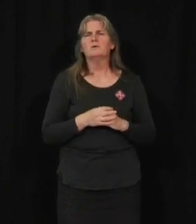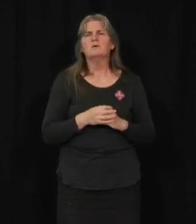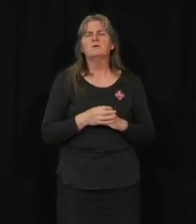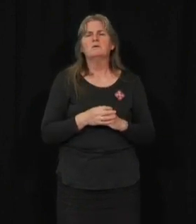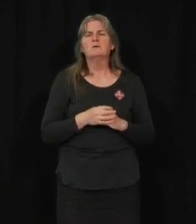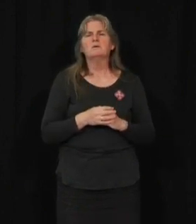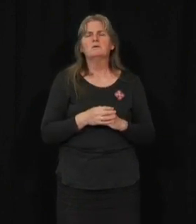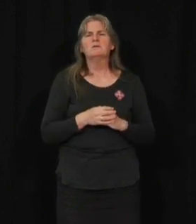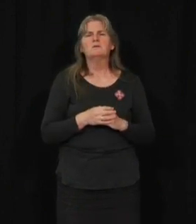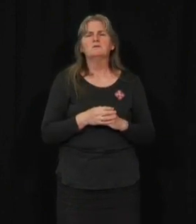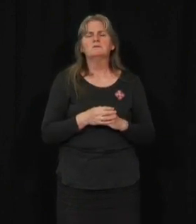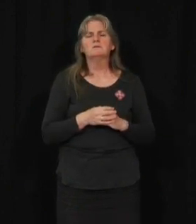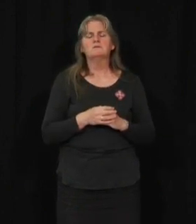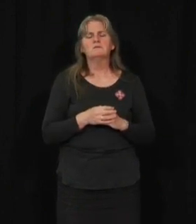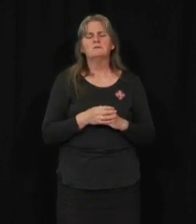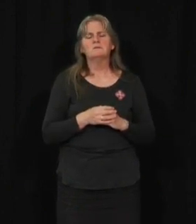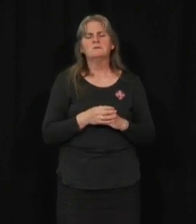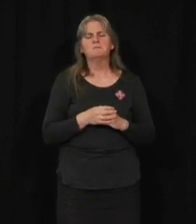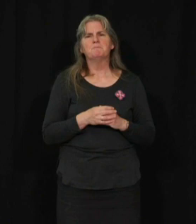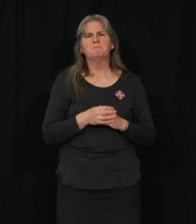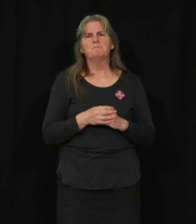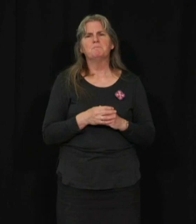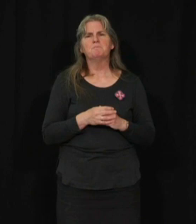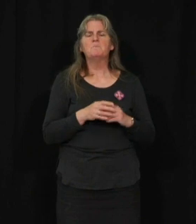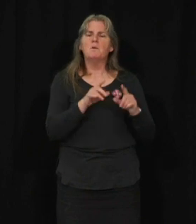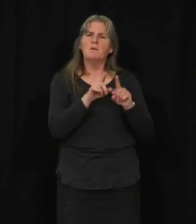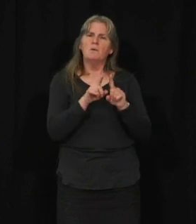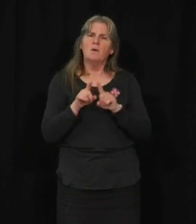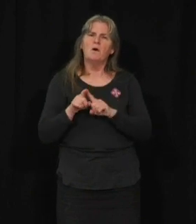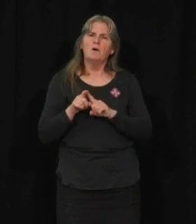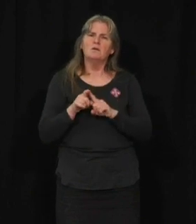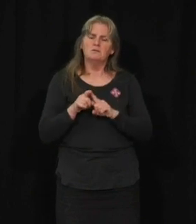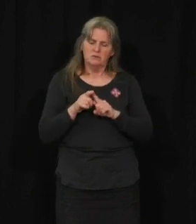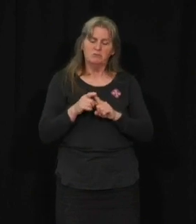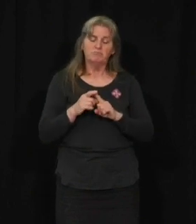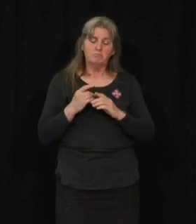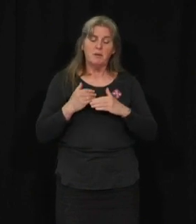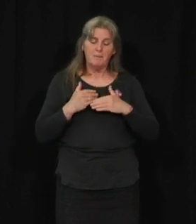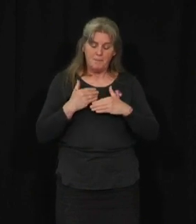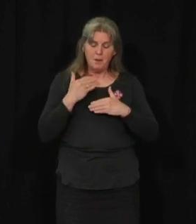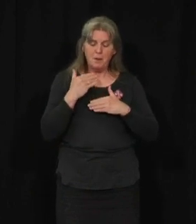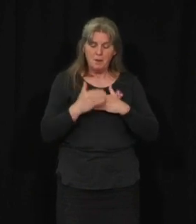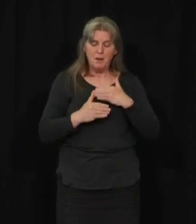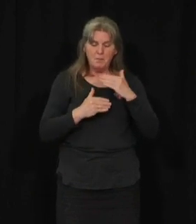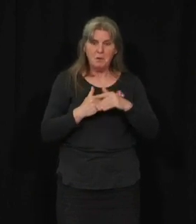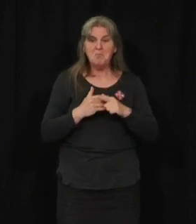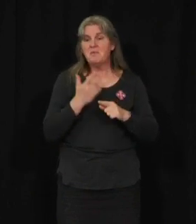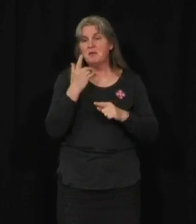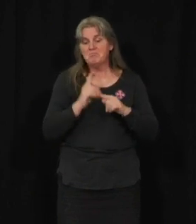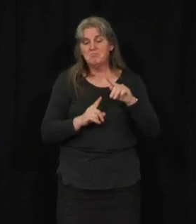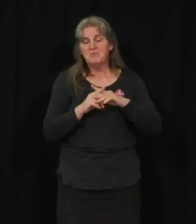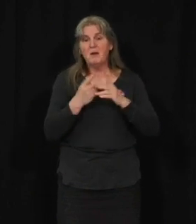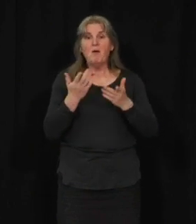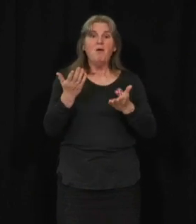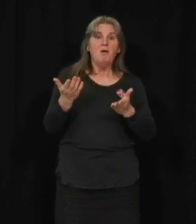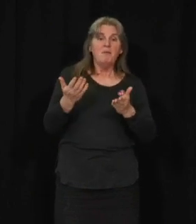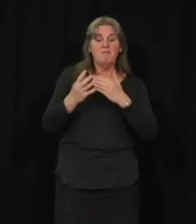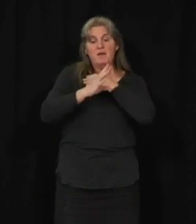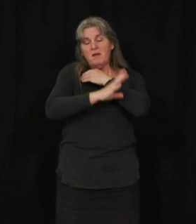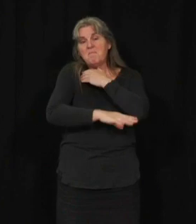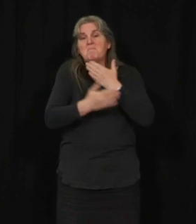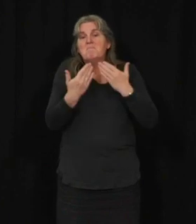Again, we will be at a certain stage in progress towards a vaccine. So by the time the fall comes around,